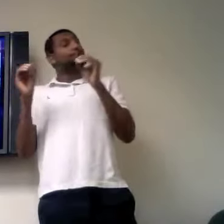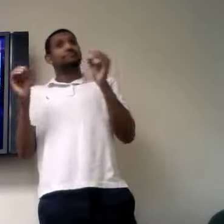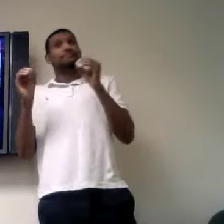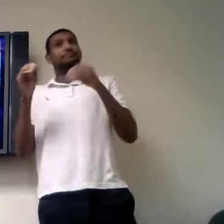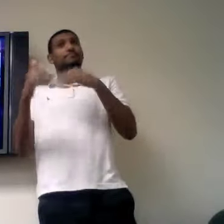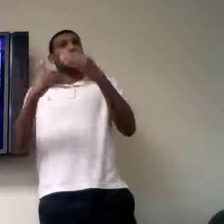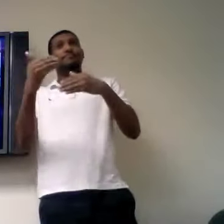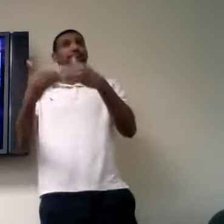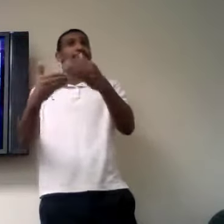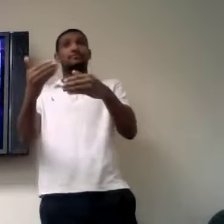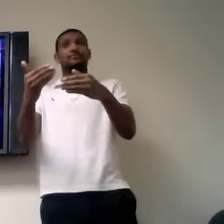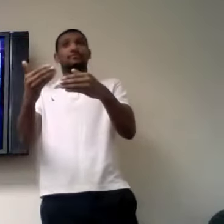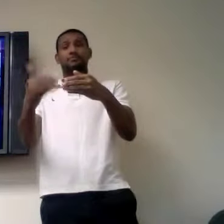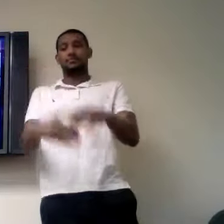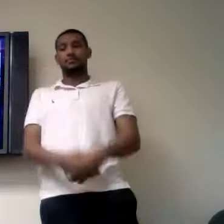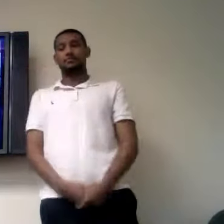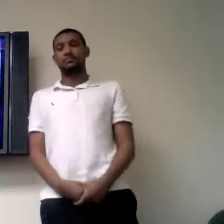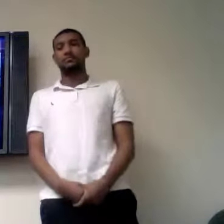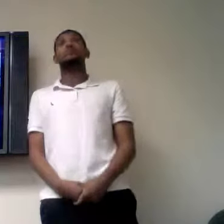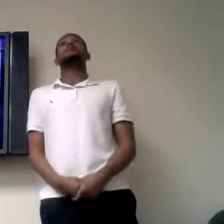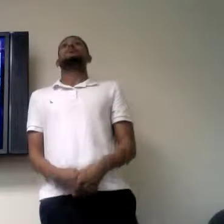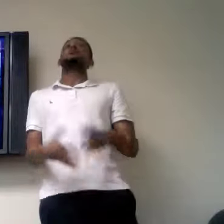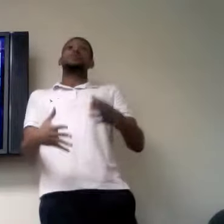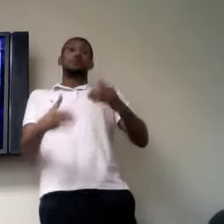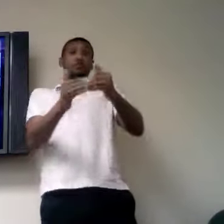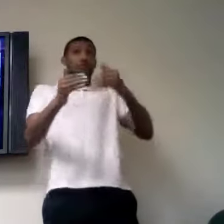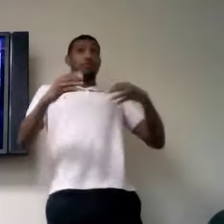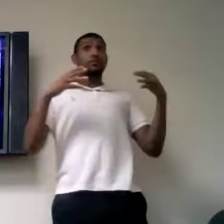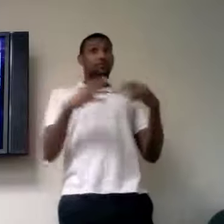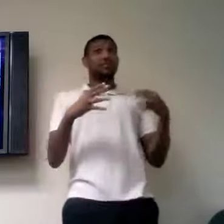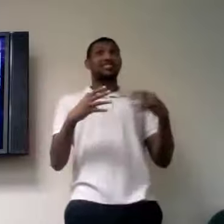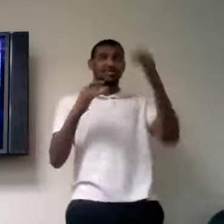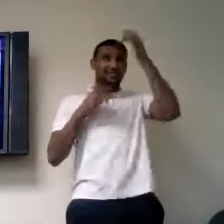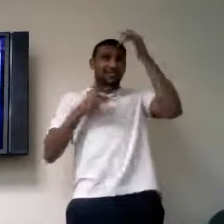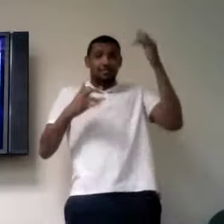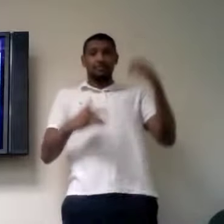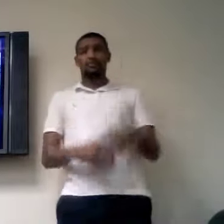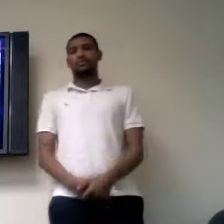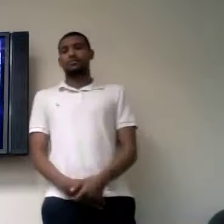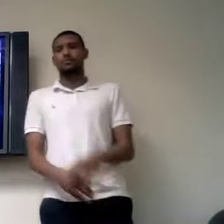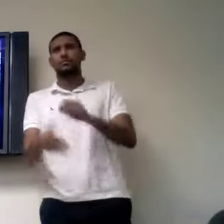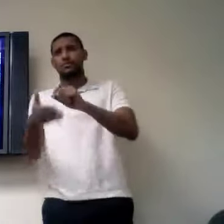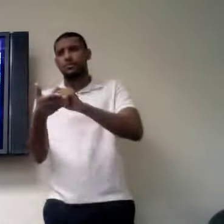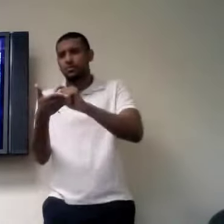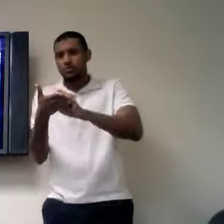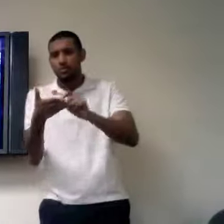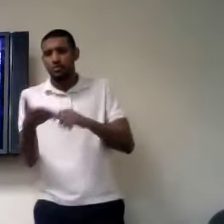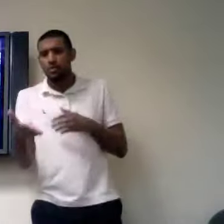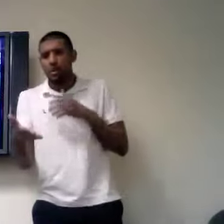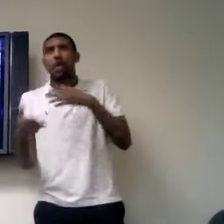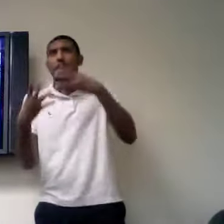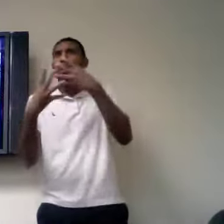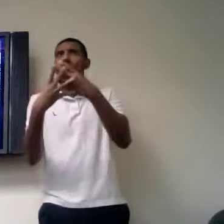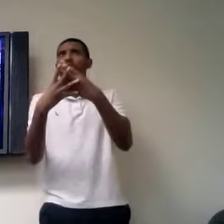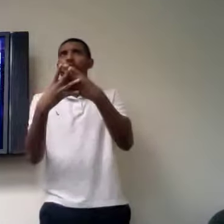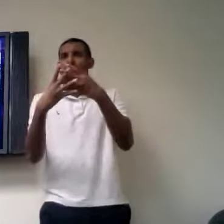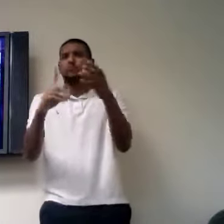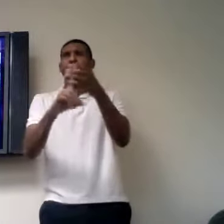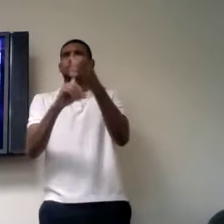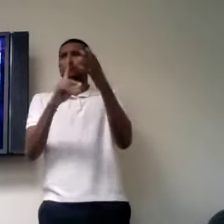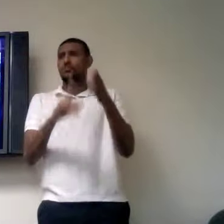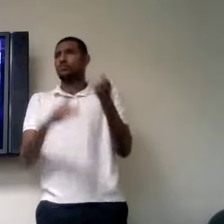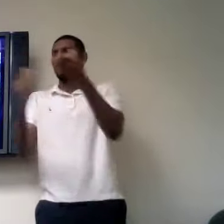Confederate prisoners had been infected before the battle. Benton McAdams wrote, "When the prisoners arrived, they found the